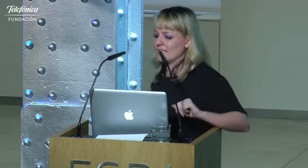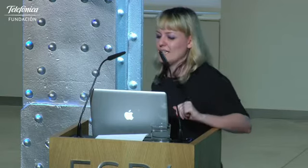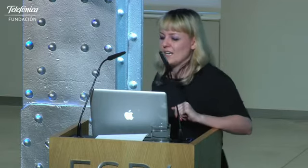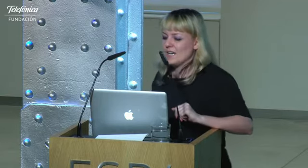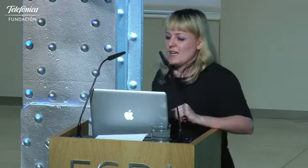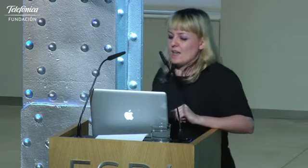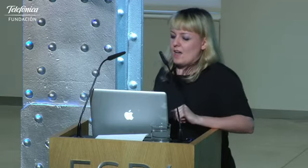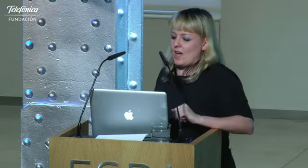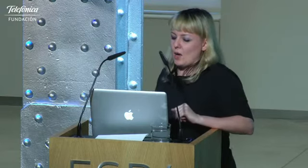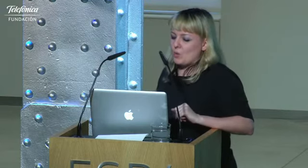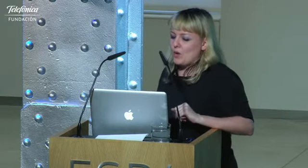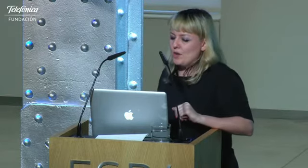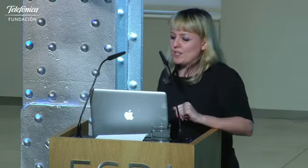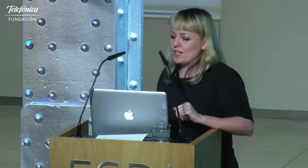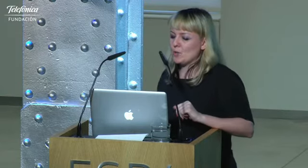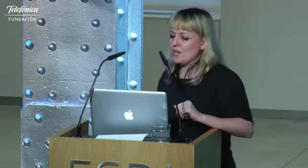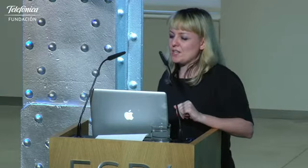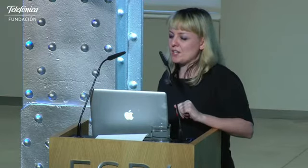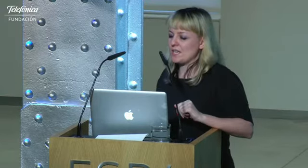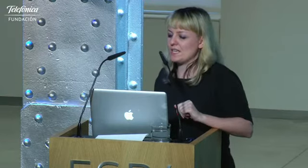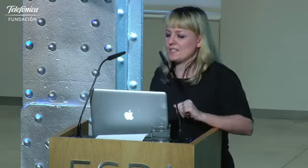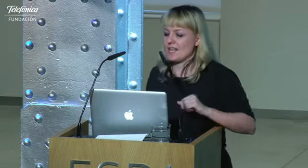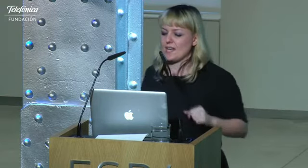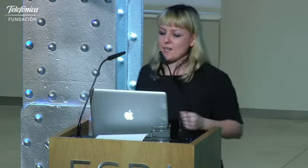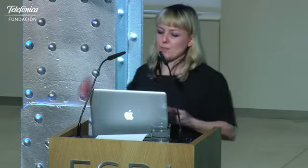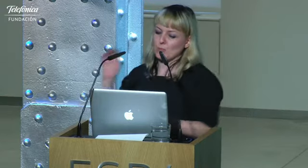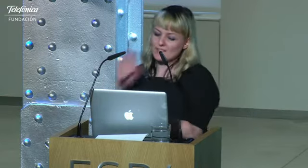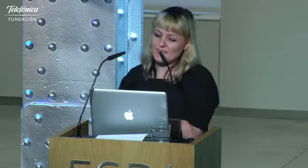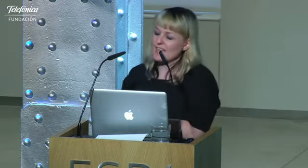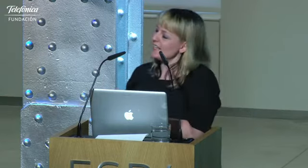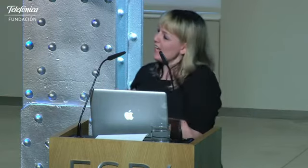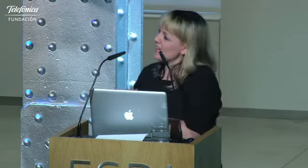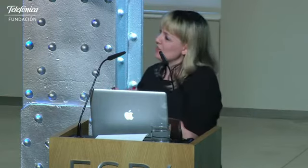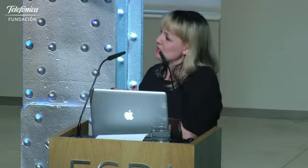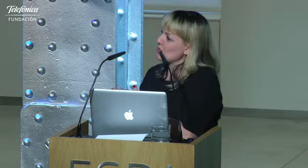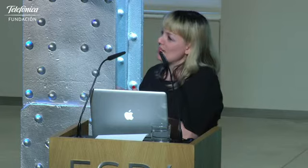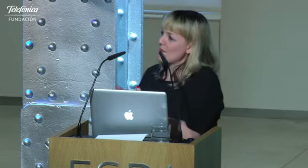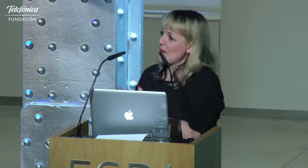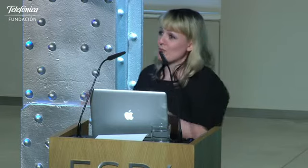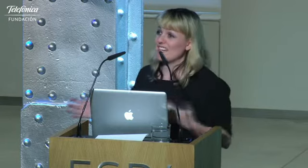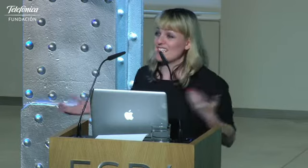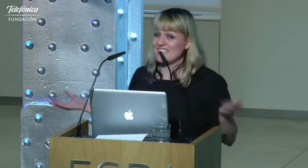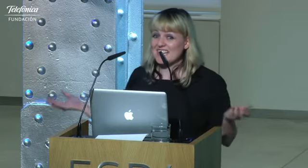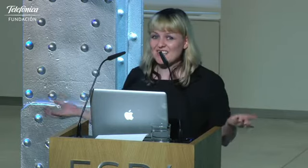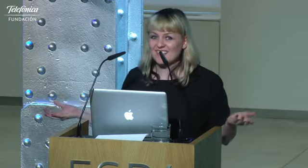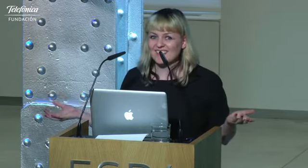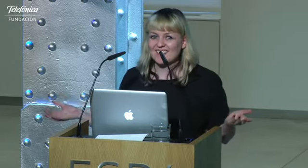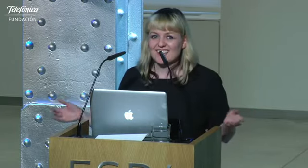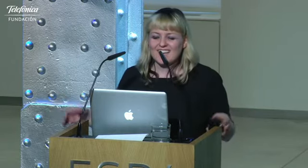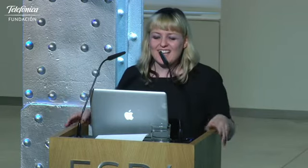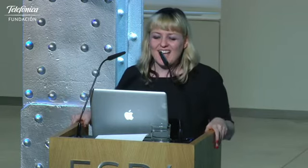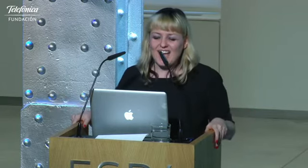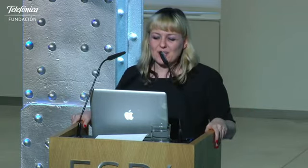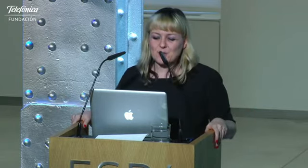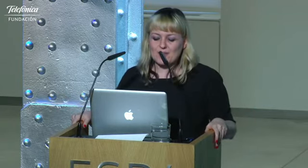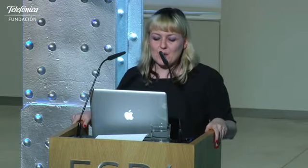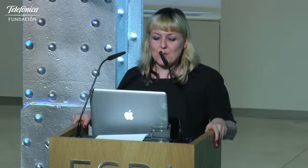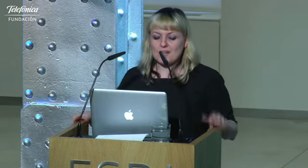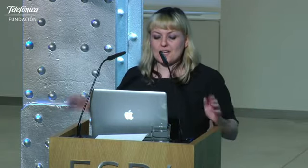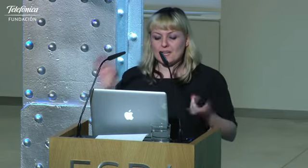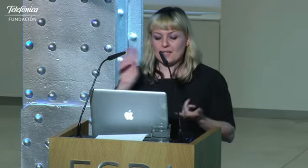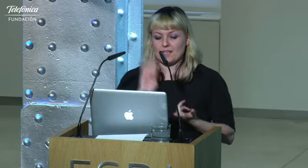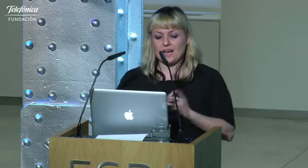Australian work, which is once again a story about reincarnation. And with